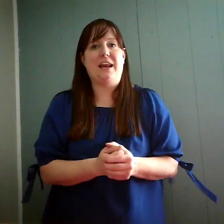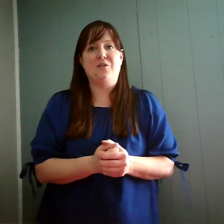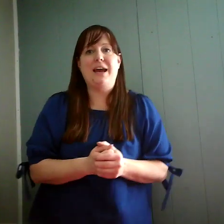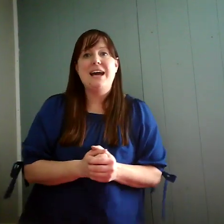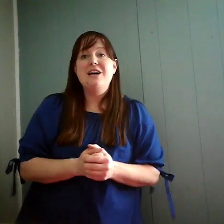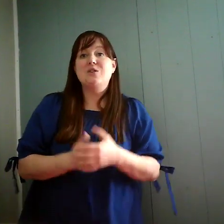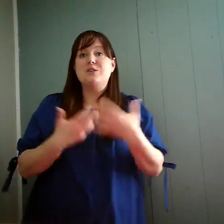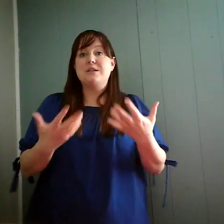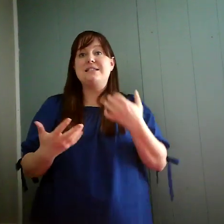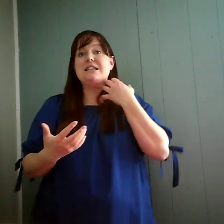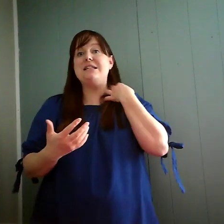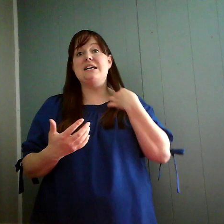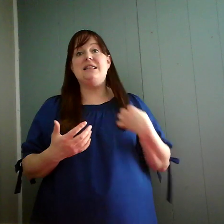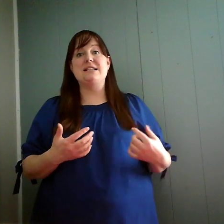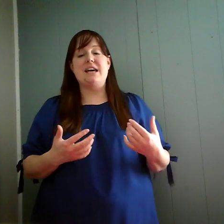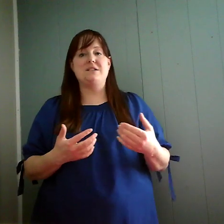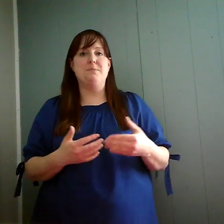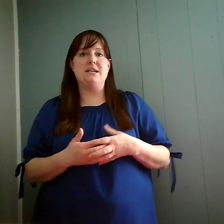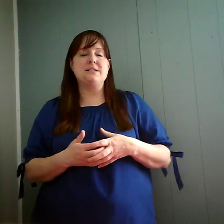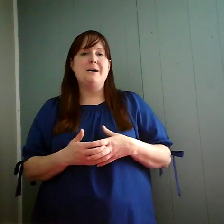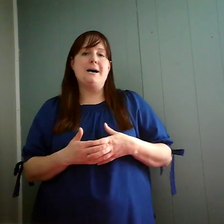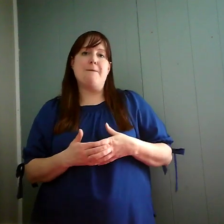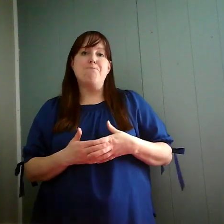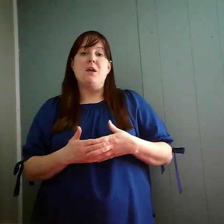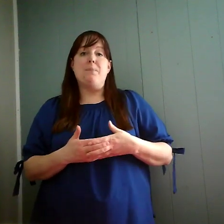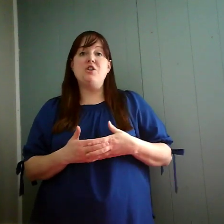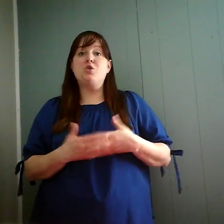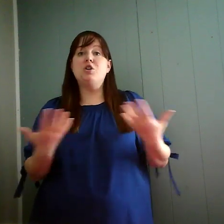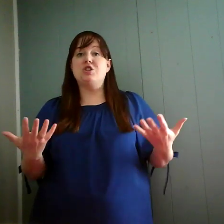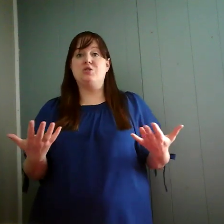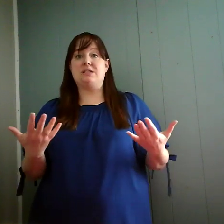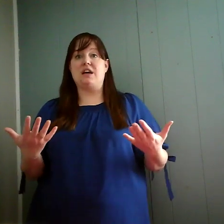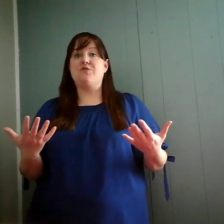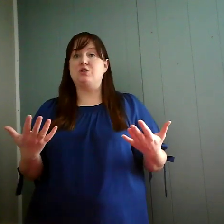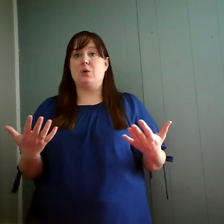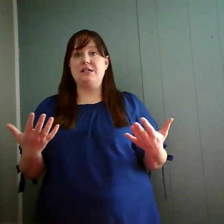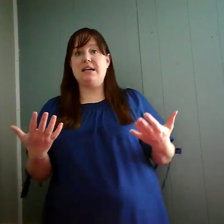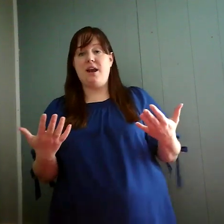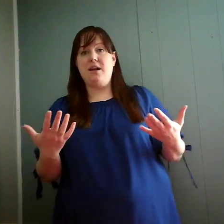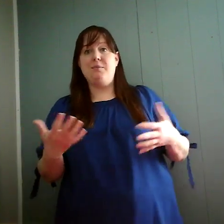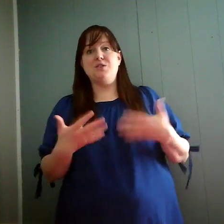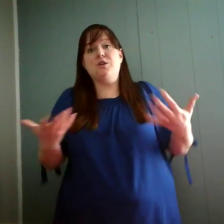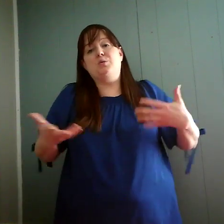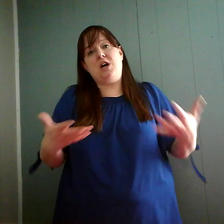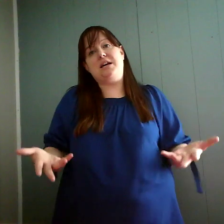getting, right? So that's what scenes in this case means. But you could just use the sign for stories again, because really we're talking